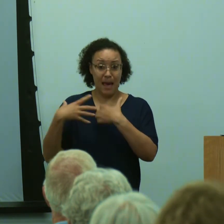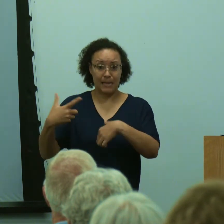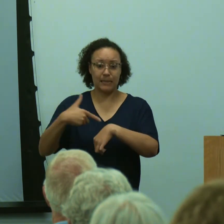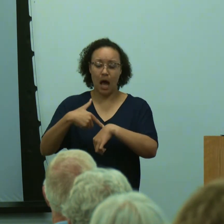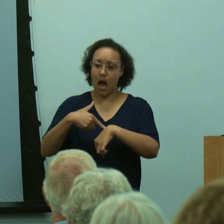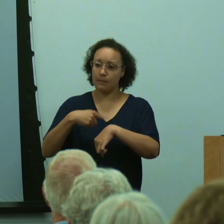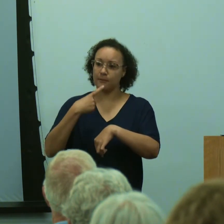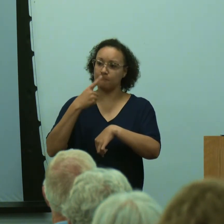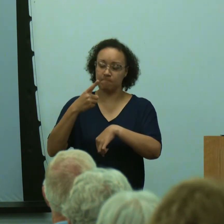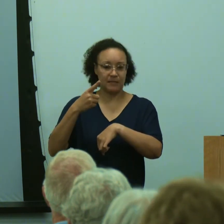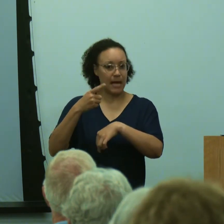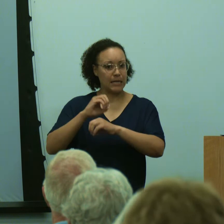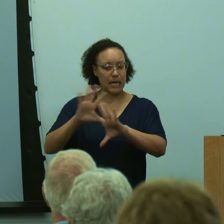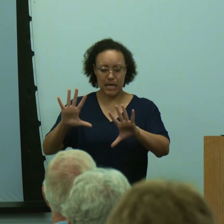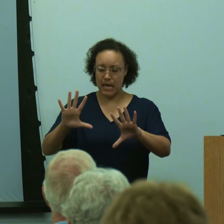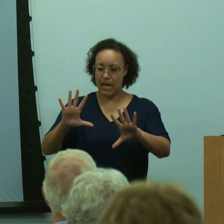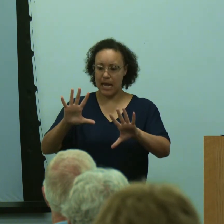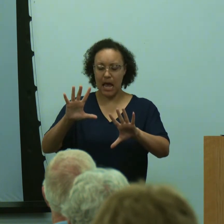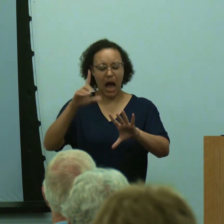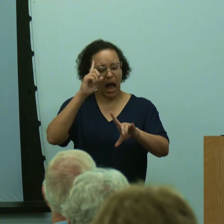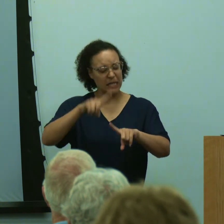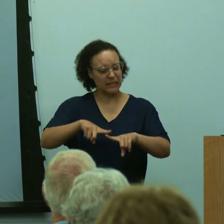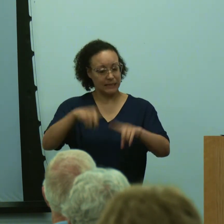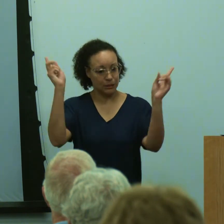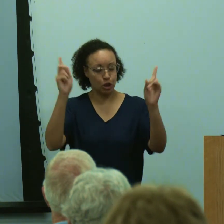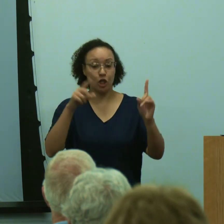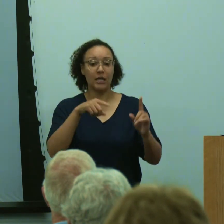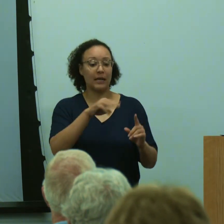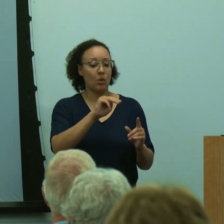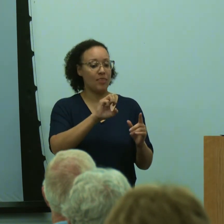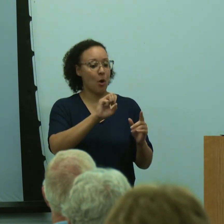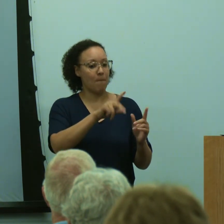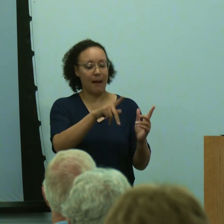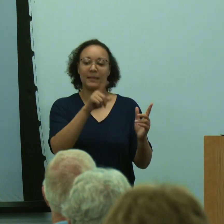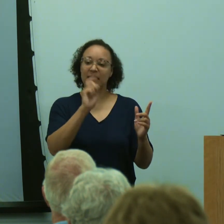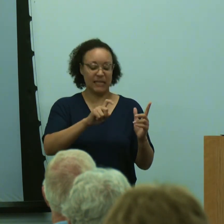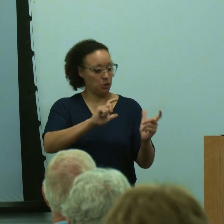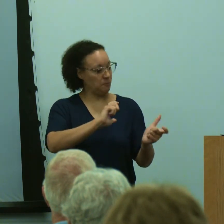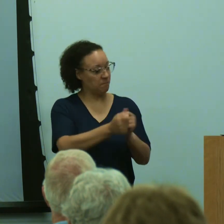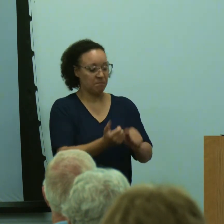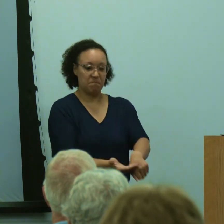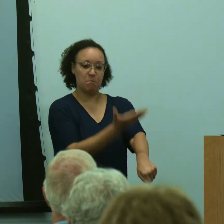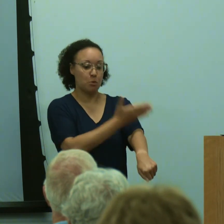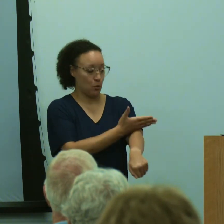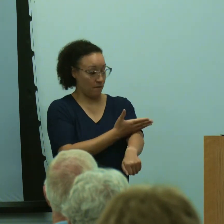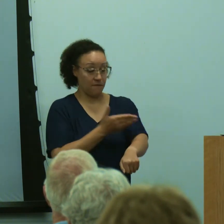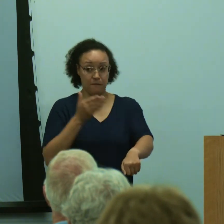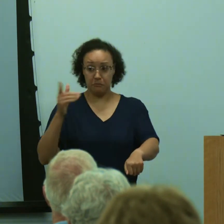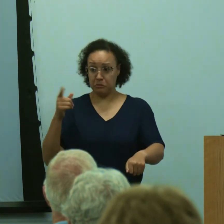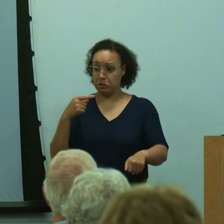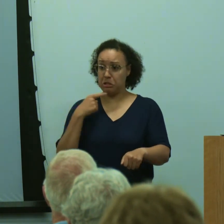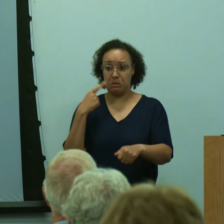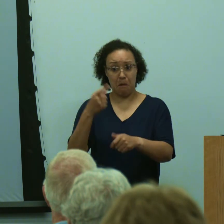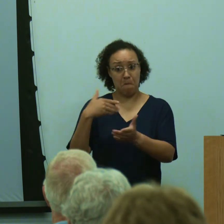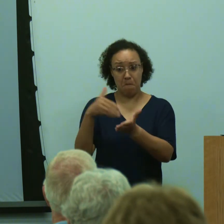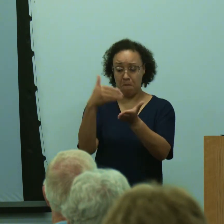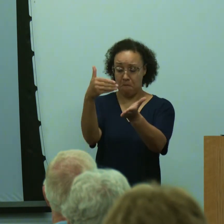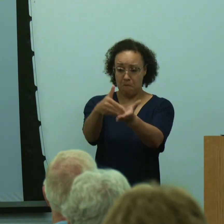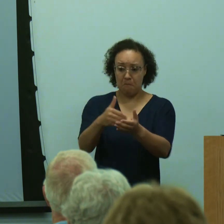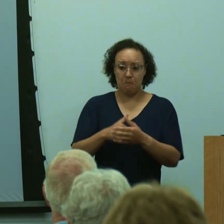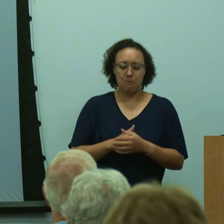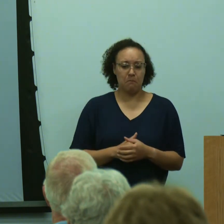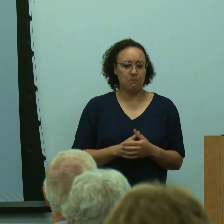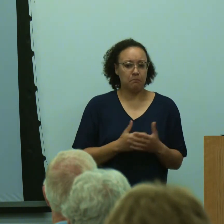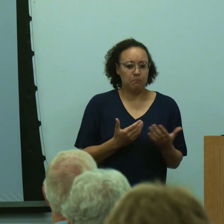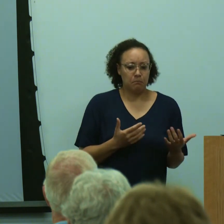that she does not agree with the way in which these maps have been drawn, and we have to do better. So let's talk about what that looks like when